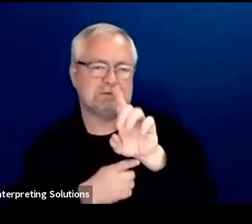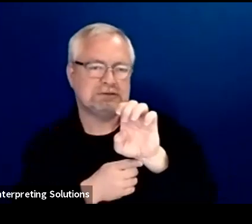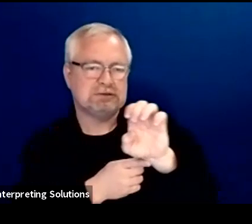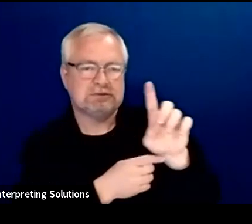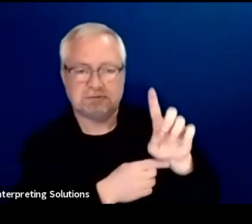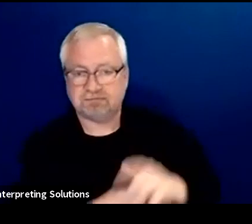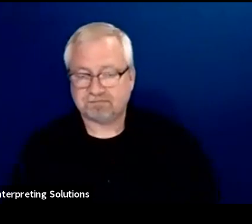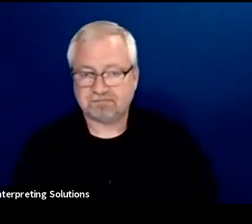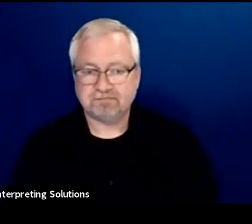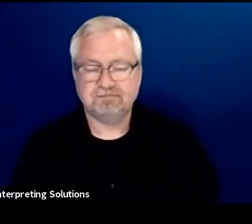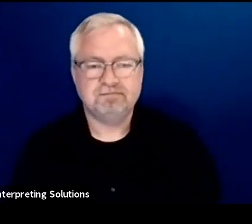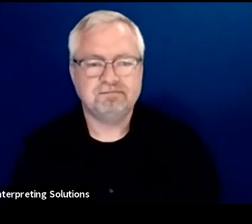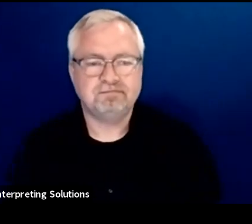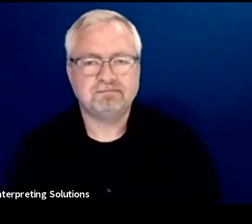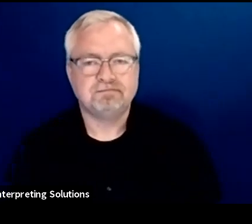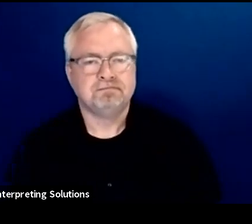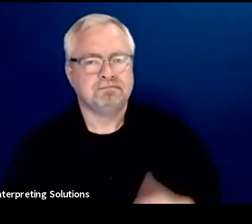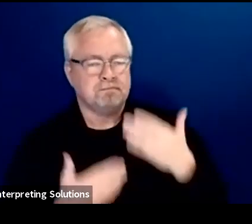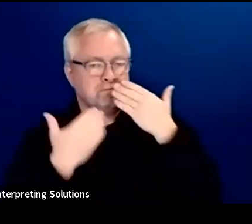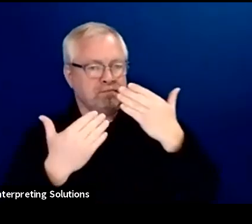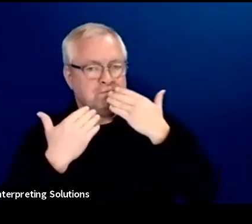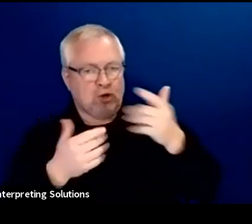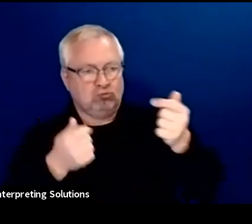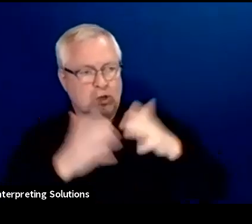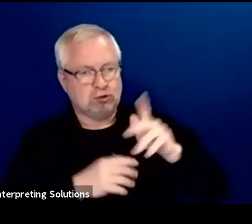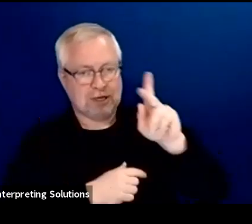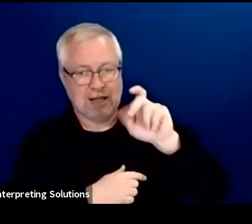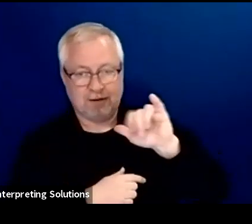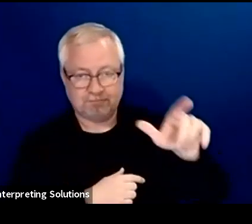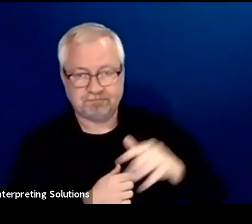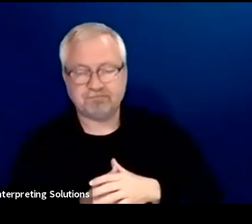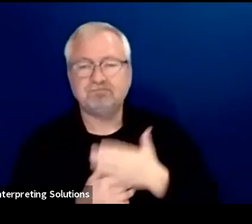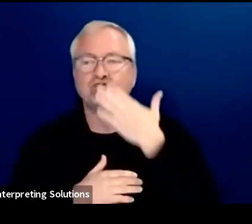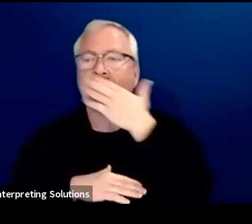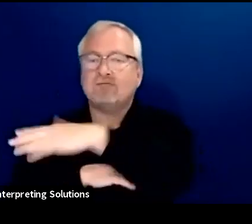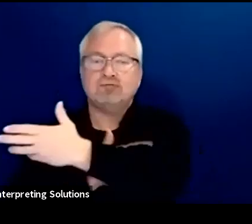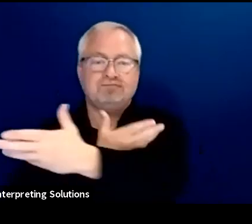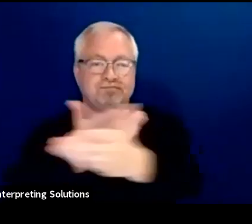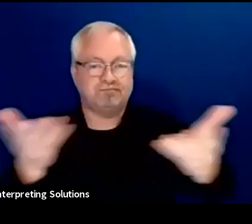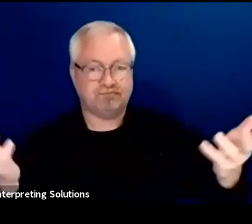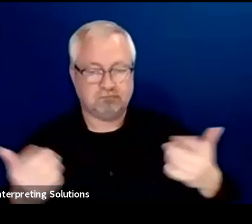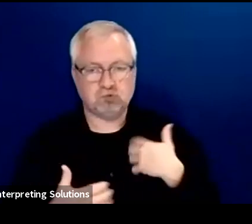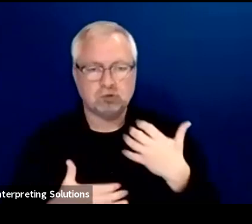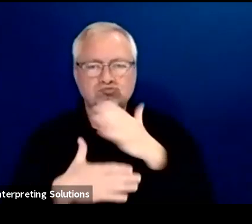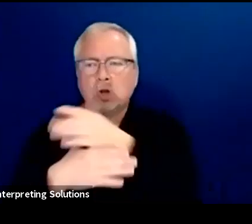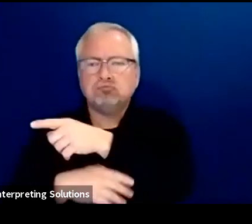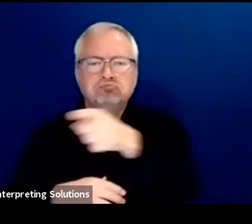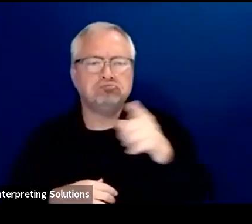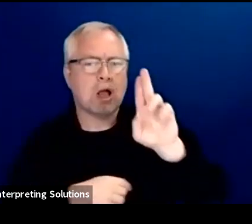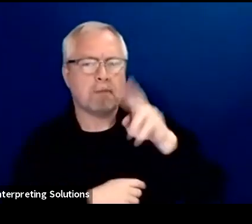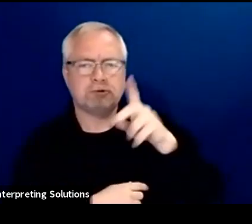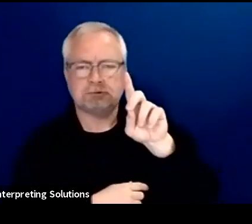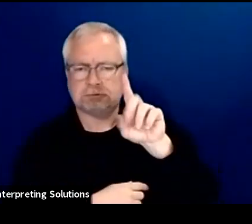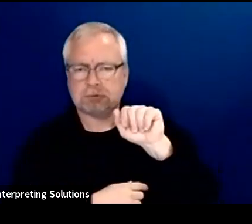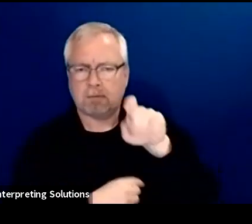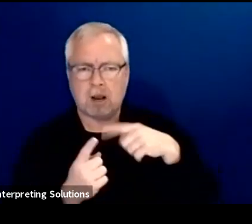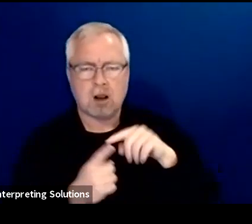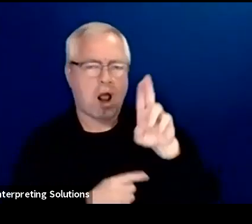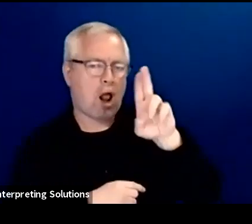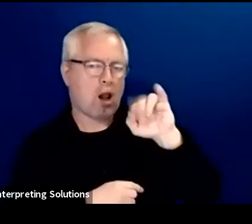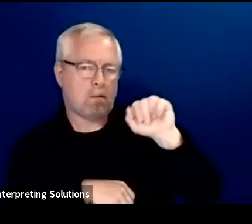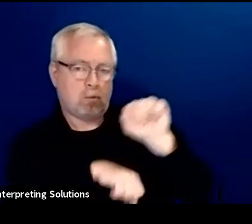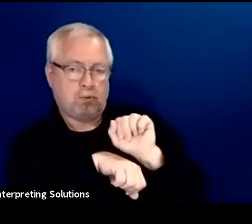Thank you, Director Kelly. Good afternoon, everybody. Wanted to share some updates on our state's unemployment insurance system, which has become such a